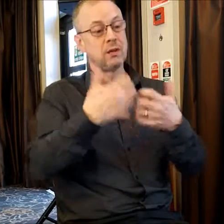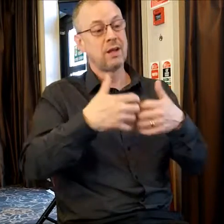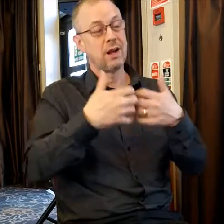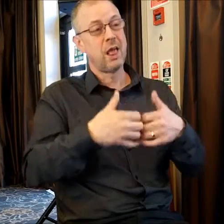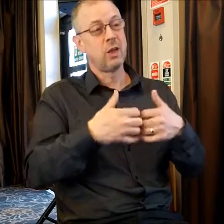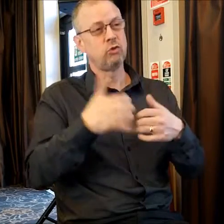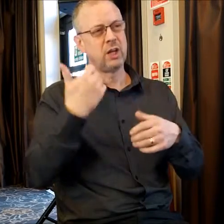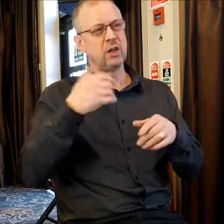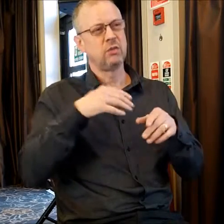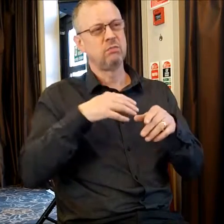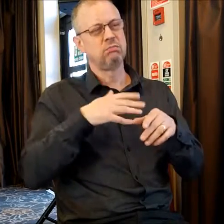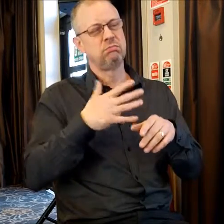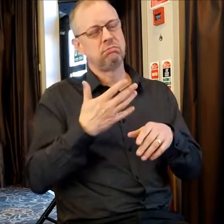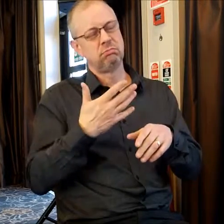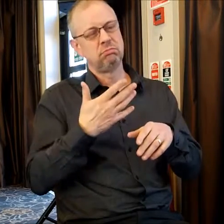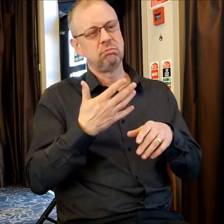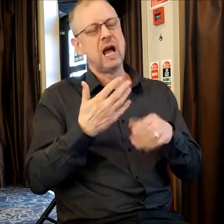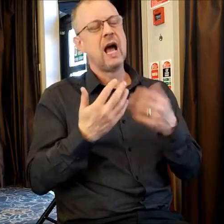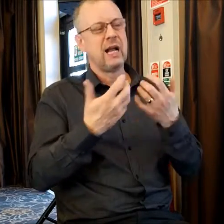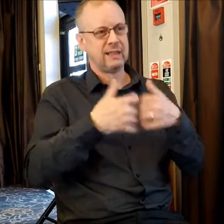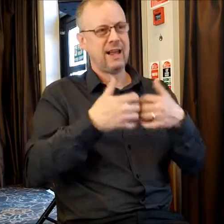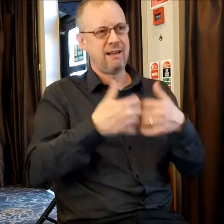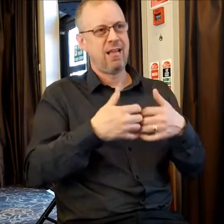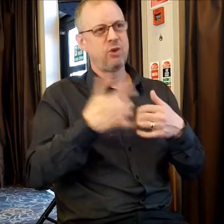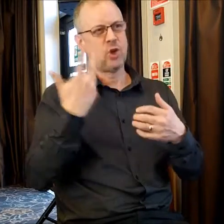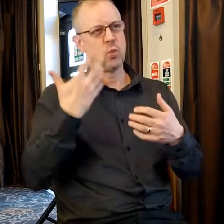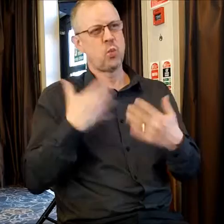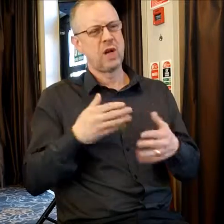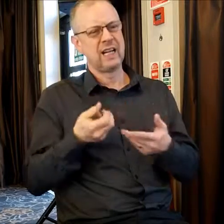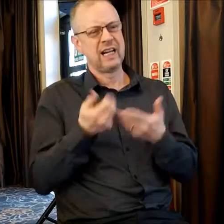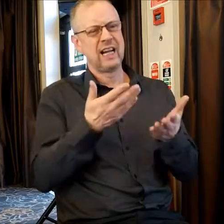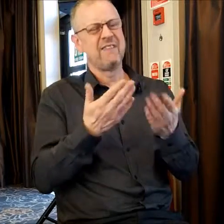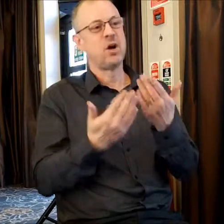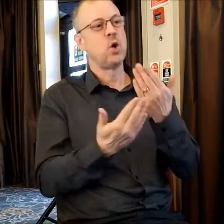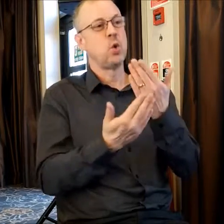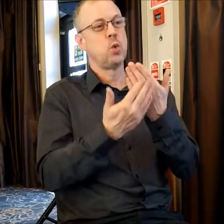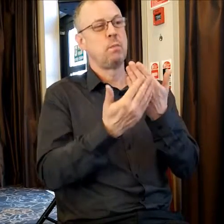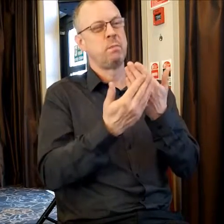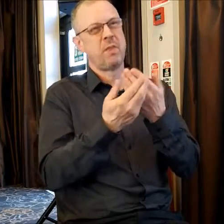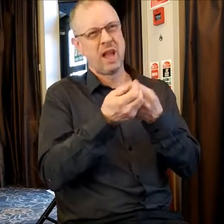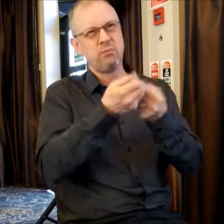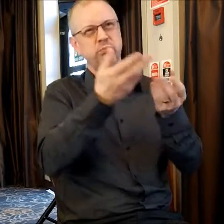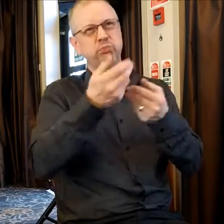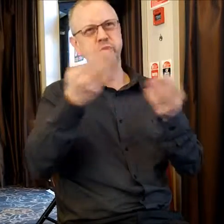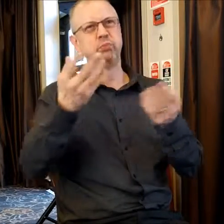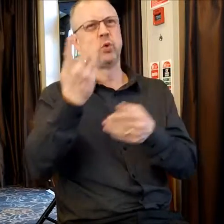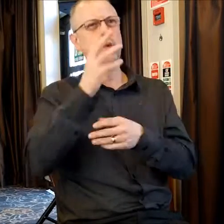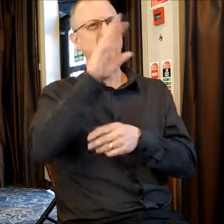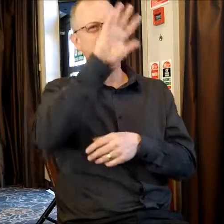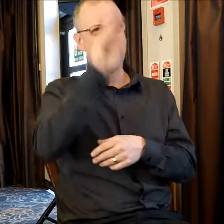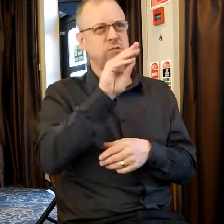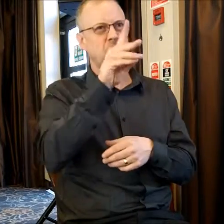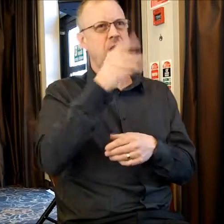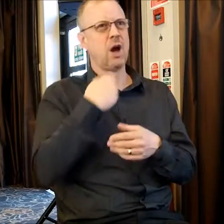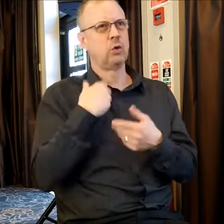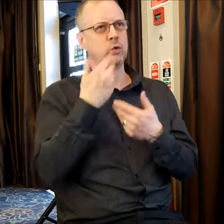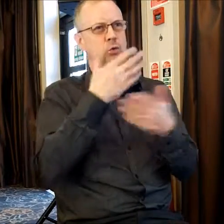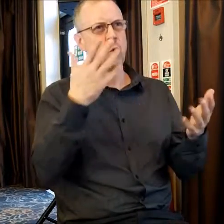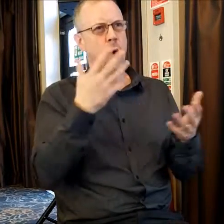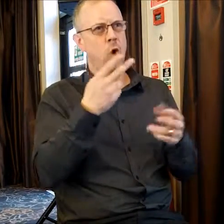not new, we're really trying to introduce technologies that have been around in Europe for a long time that offer low-cost, effective